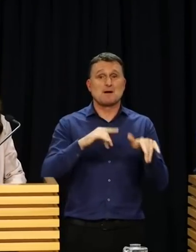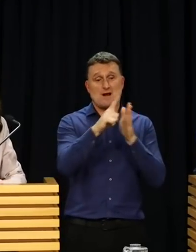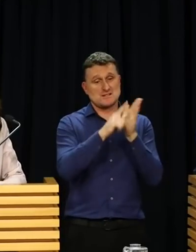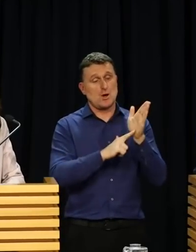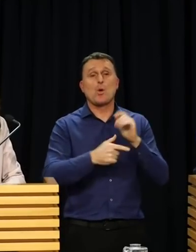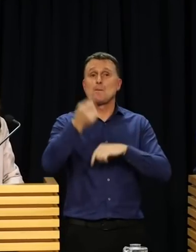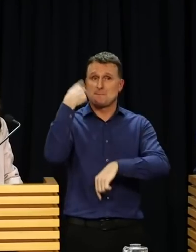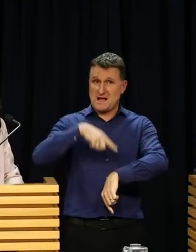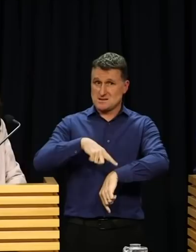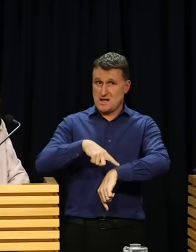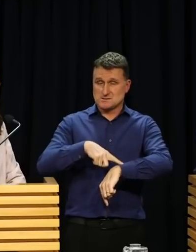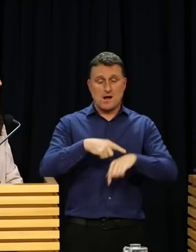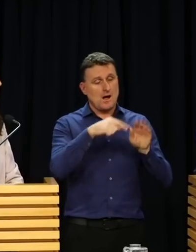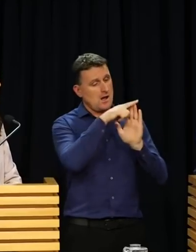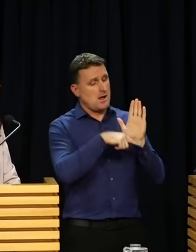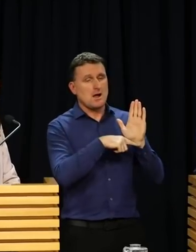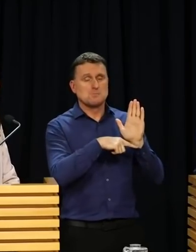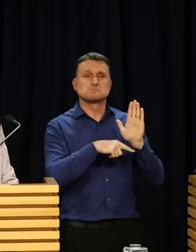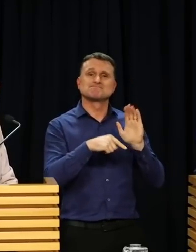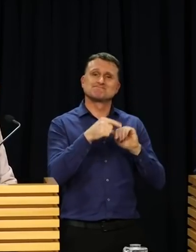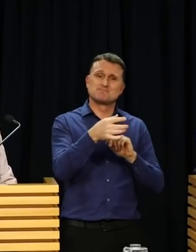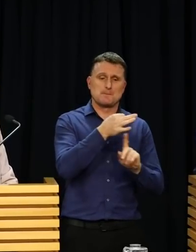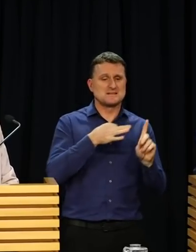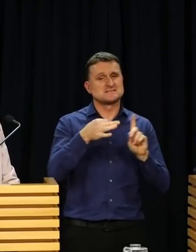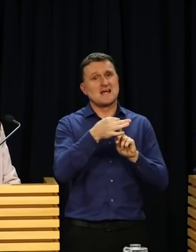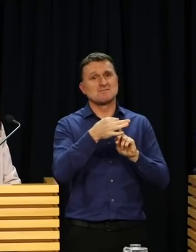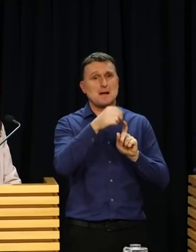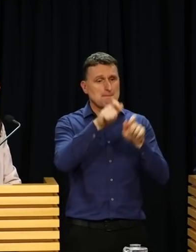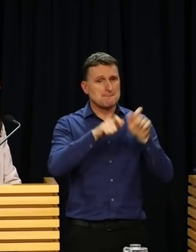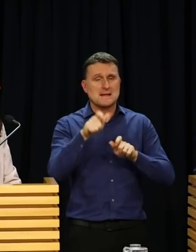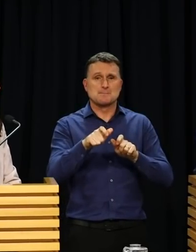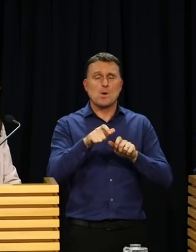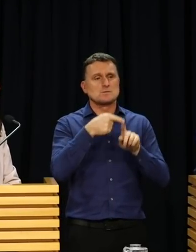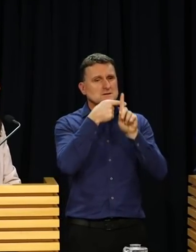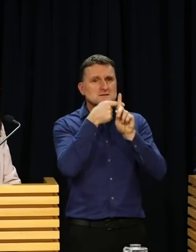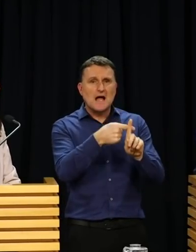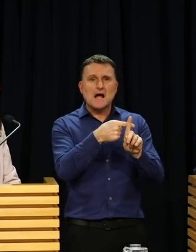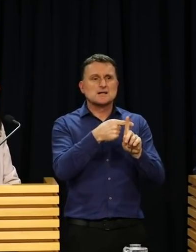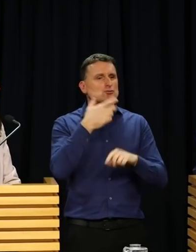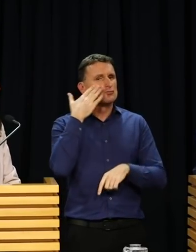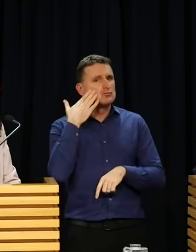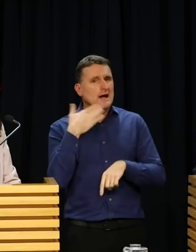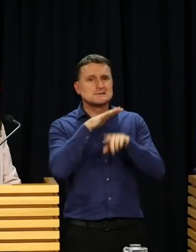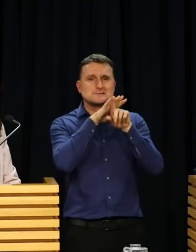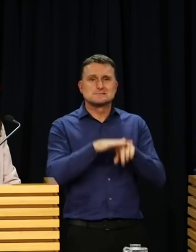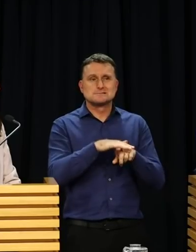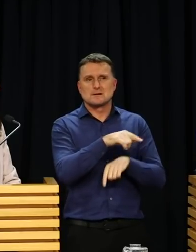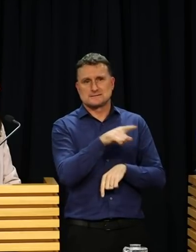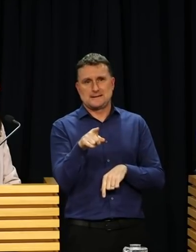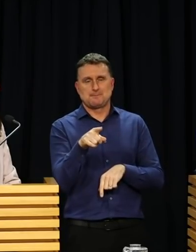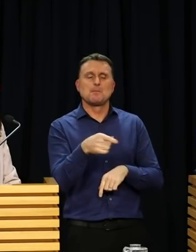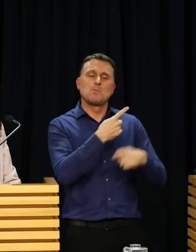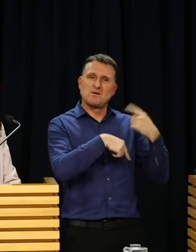at the time, where Pacific peoples were deliberately targeted and racially profiled. Those actions